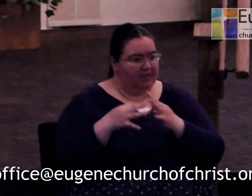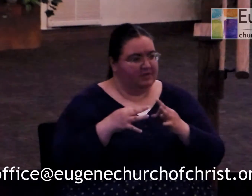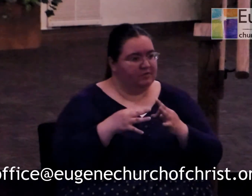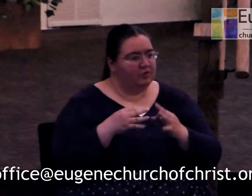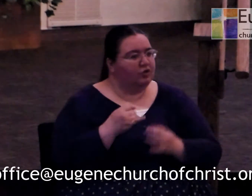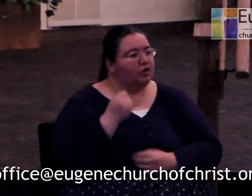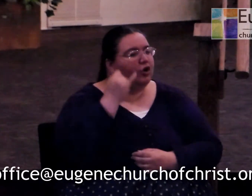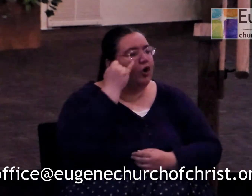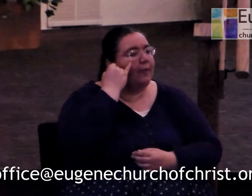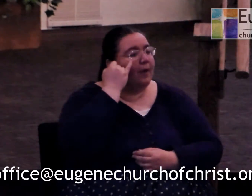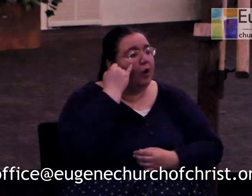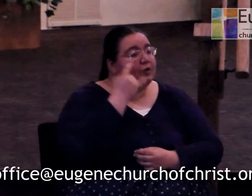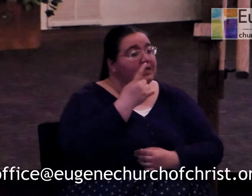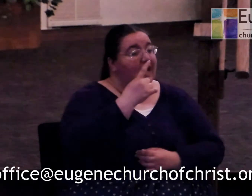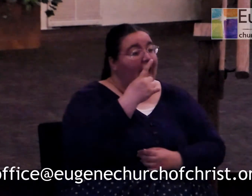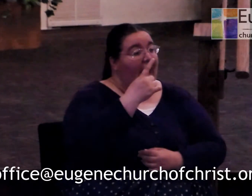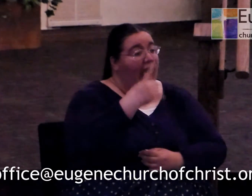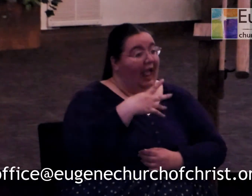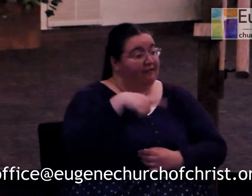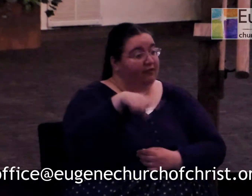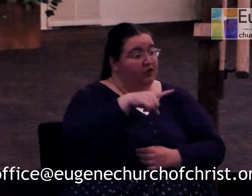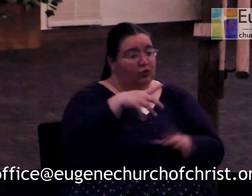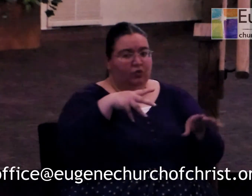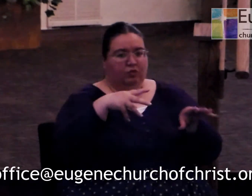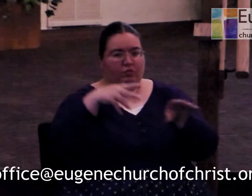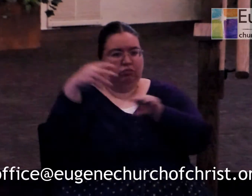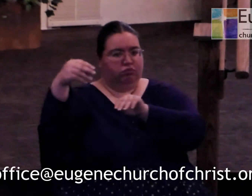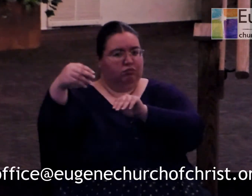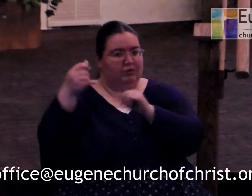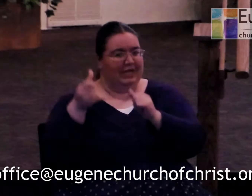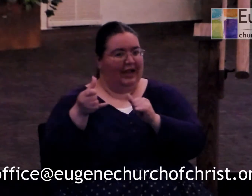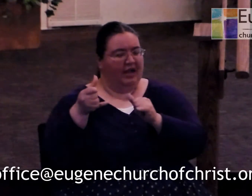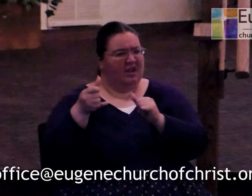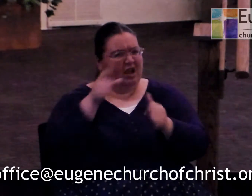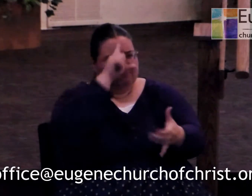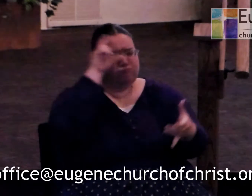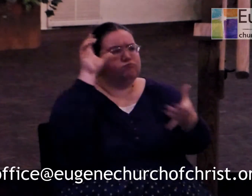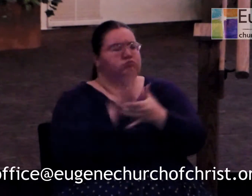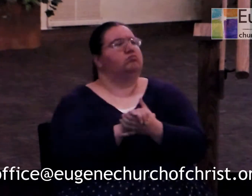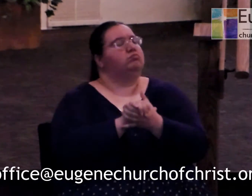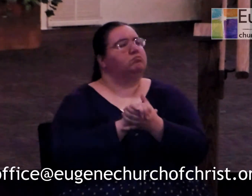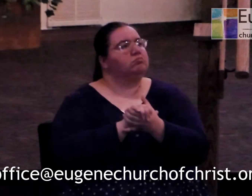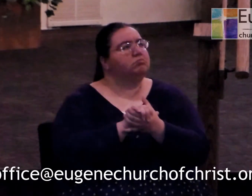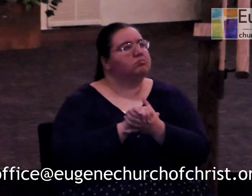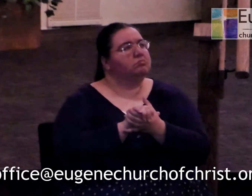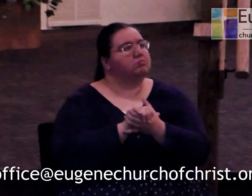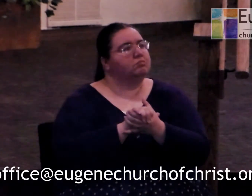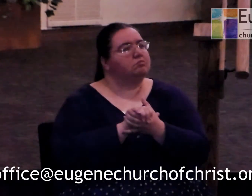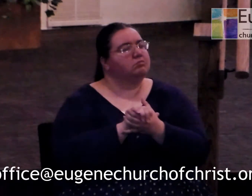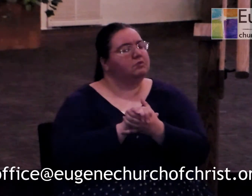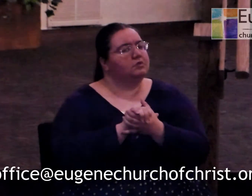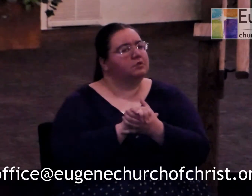you left here today actually buying into what I've said? Half of you left here today and thought to yourself, if I were to